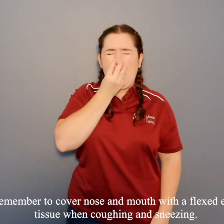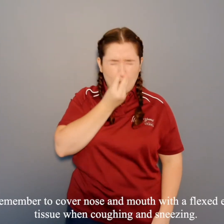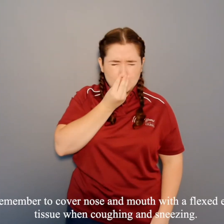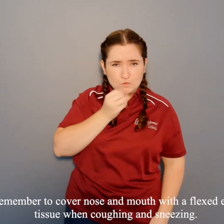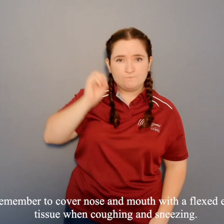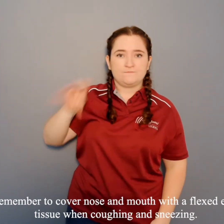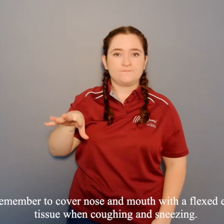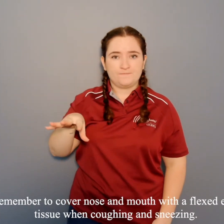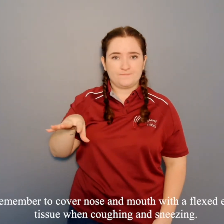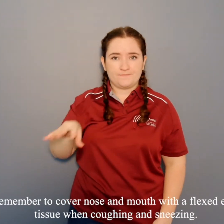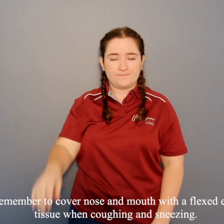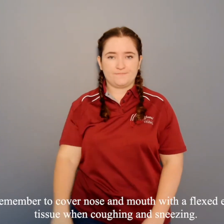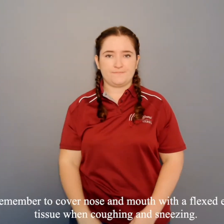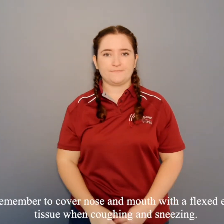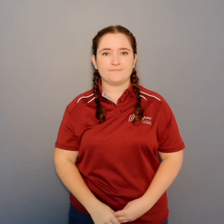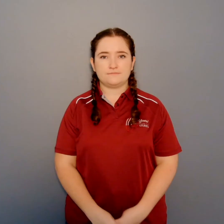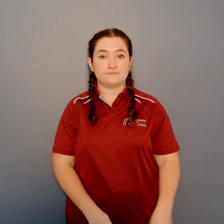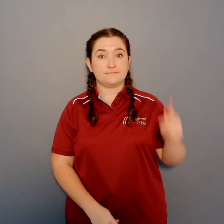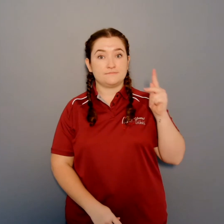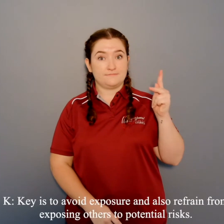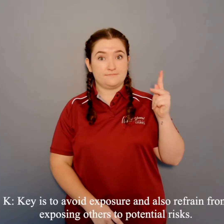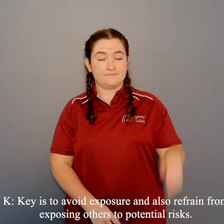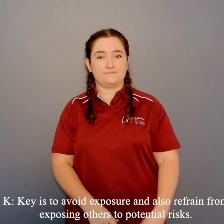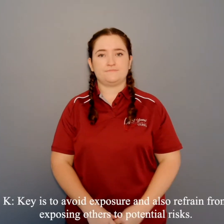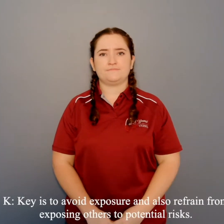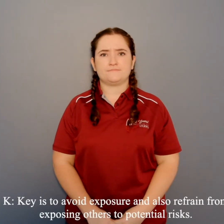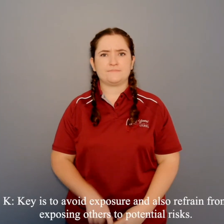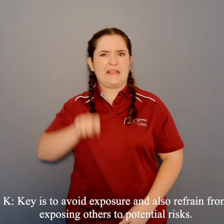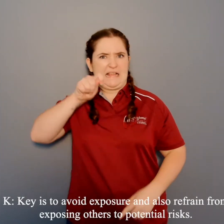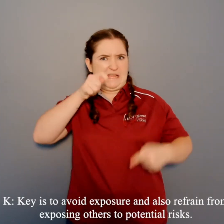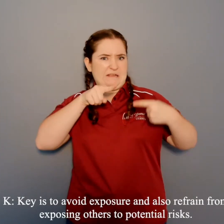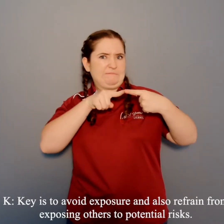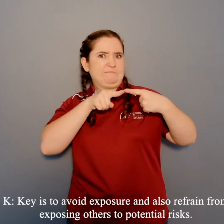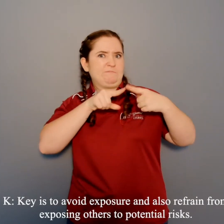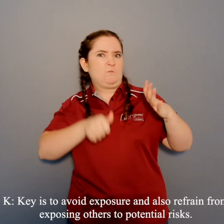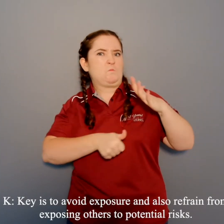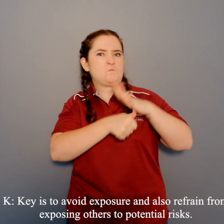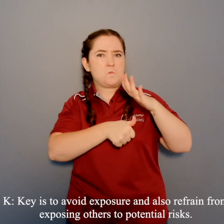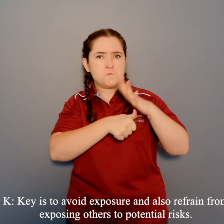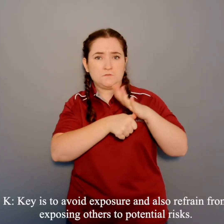and sneezing, and throw the tissue away. K. It is